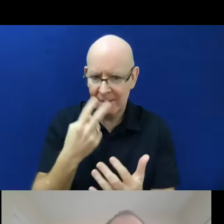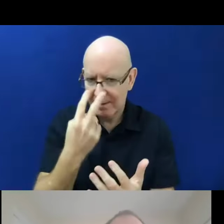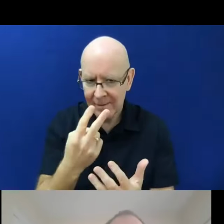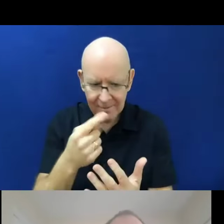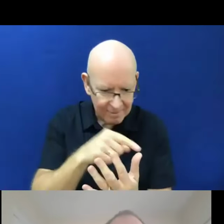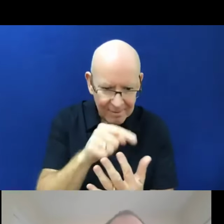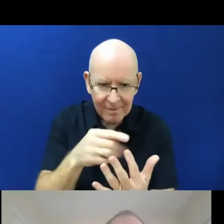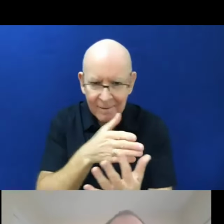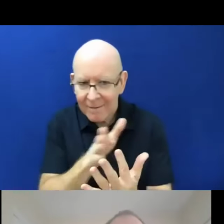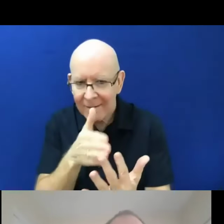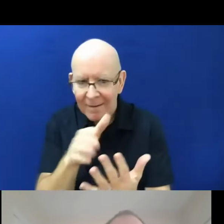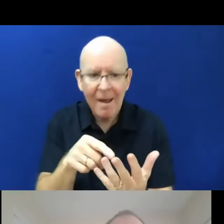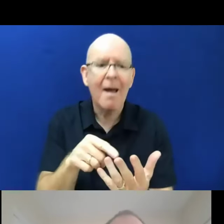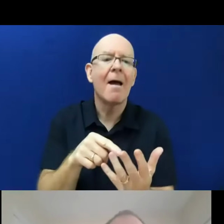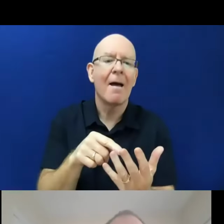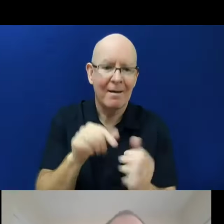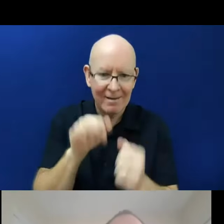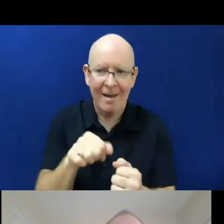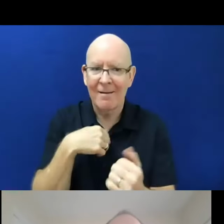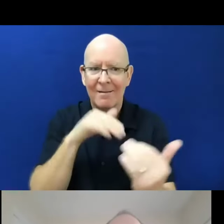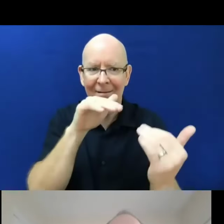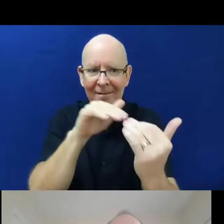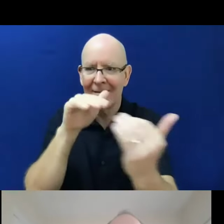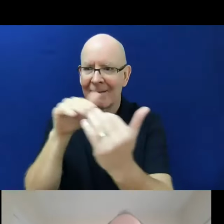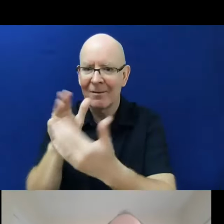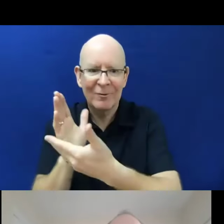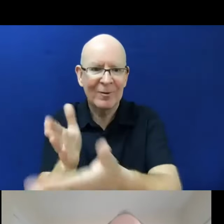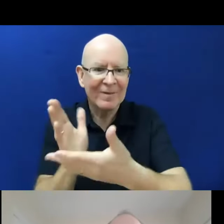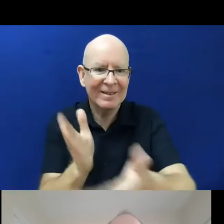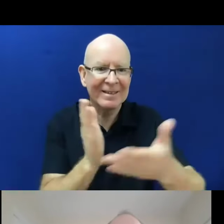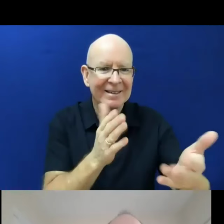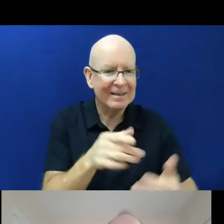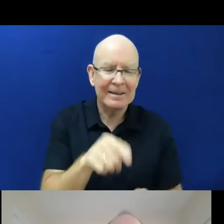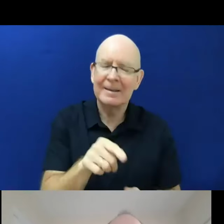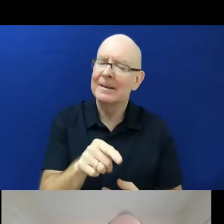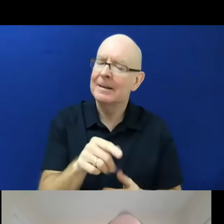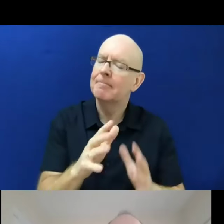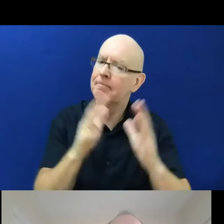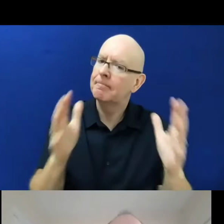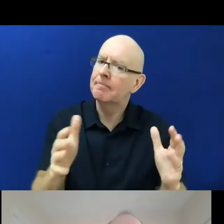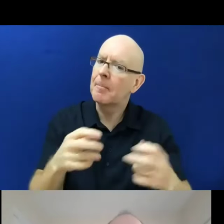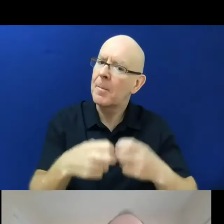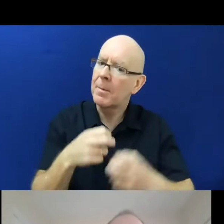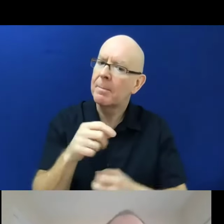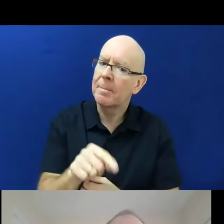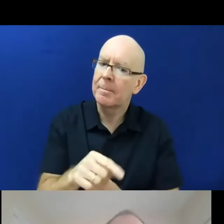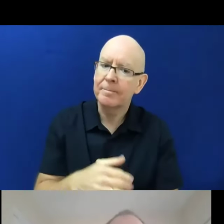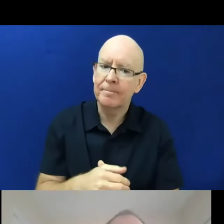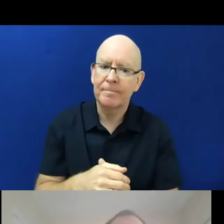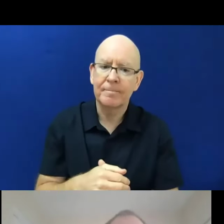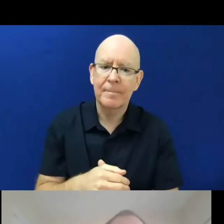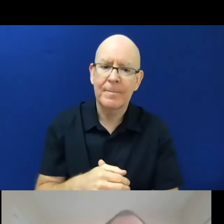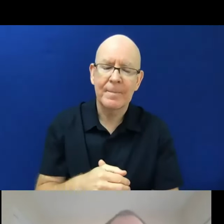descriptive and comparative, but tell us very little about how effective these services are. And that's what